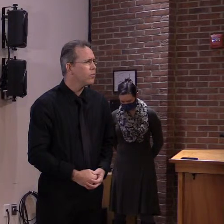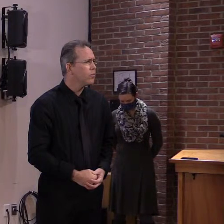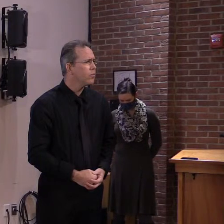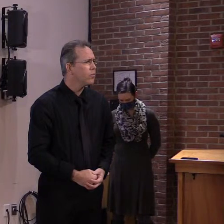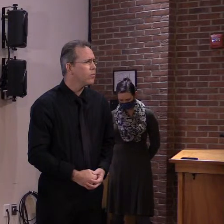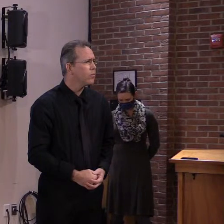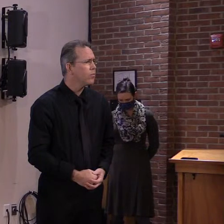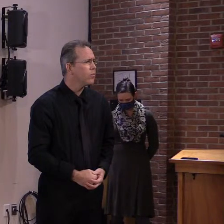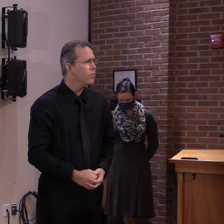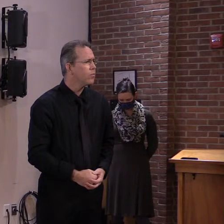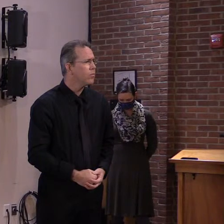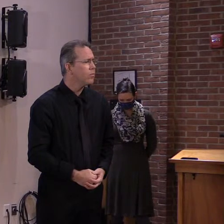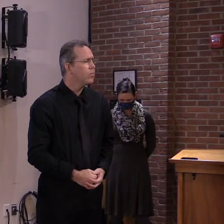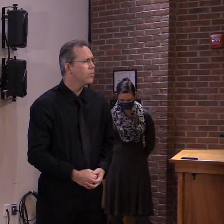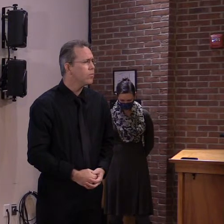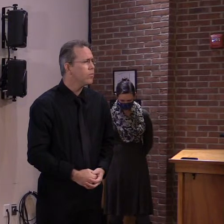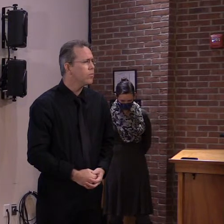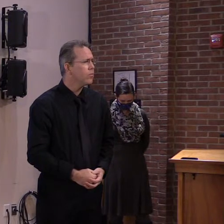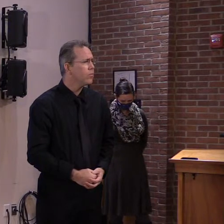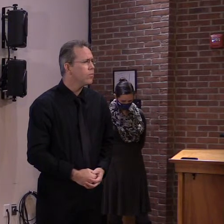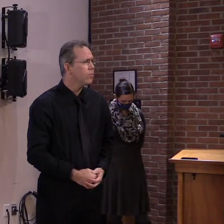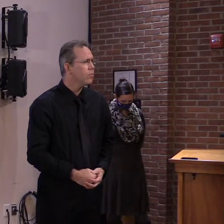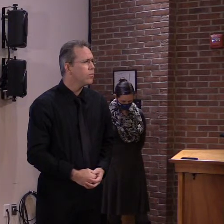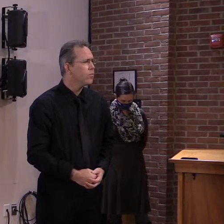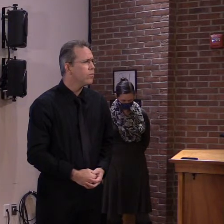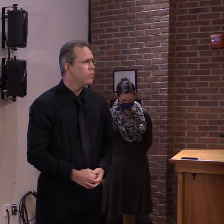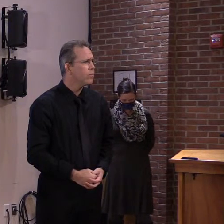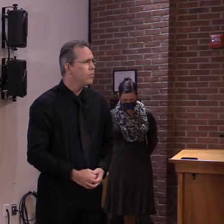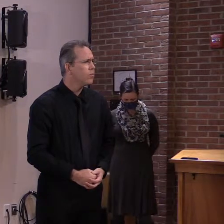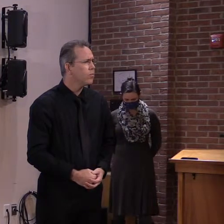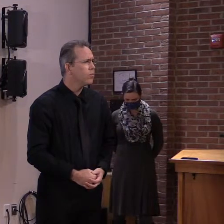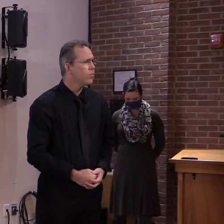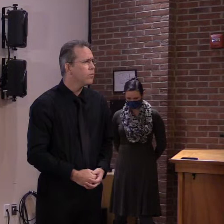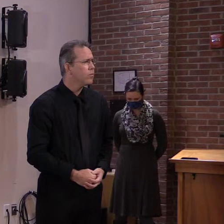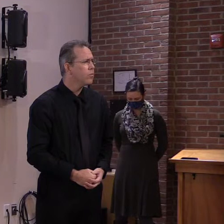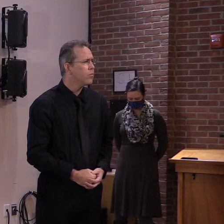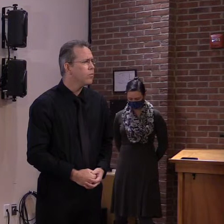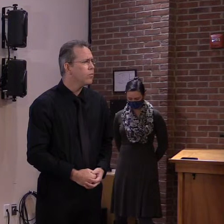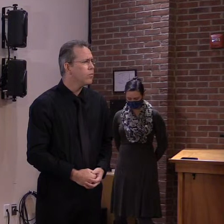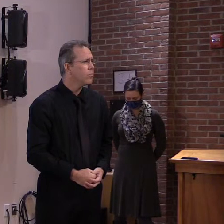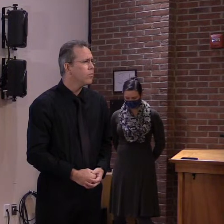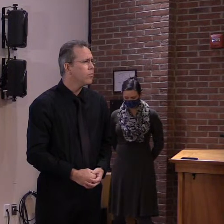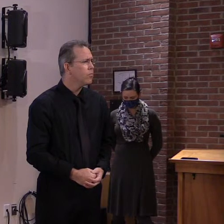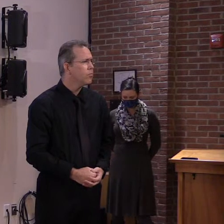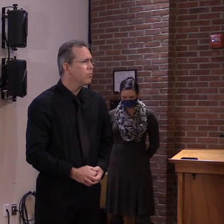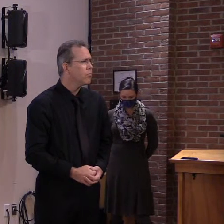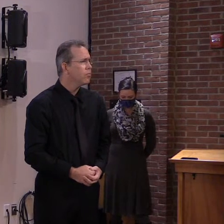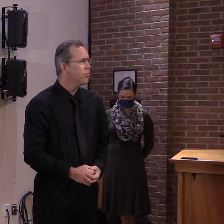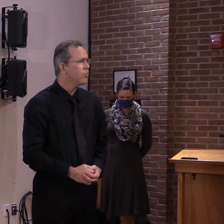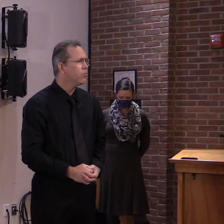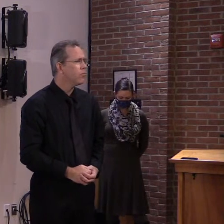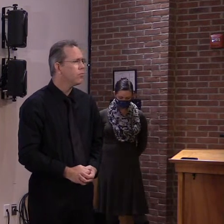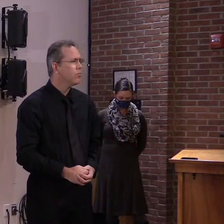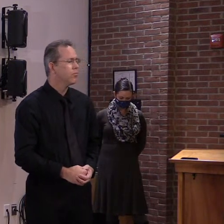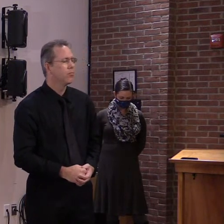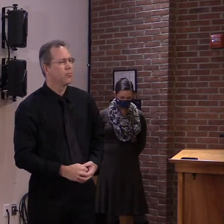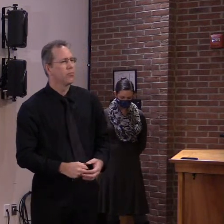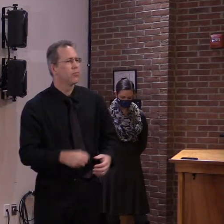and whether or not they become ill later? Is this part of